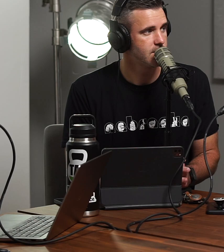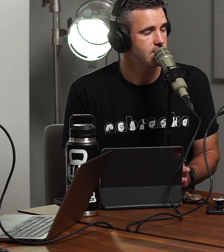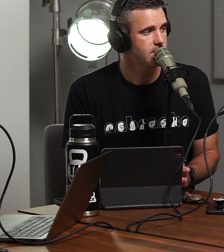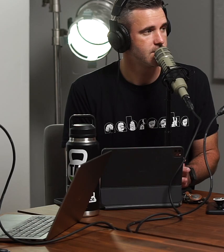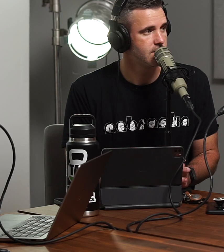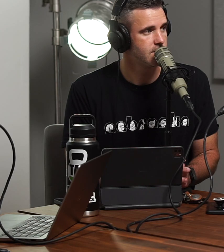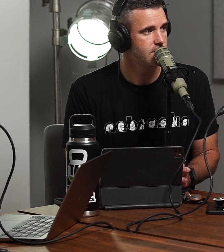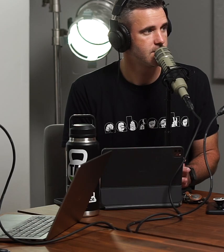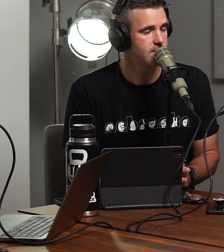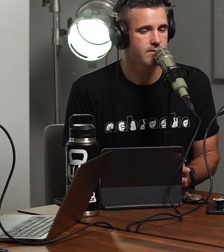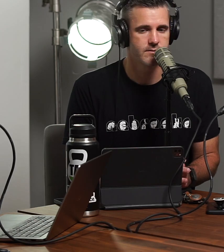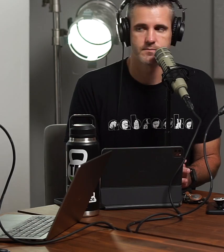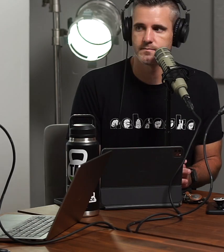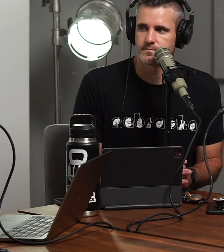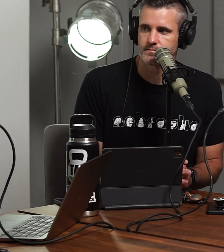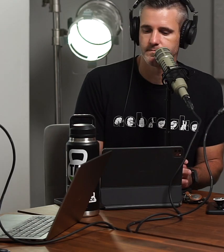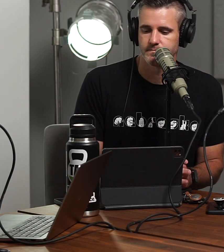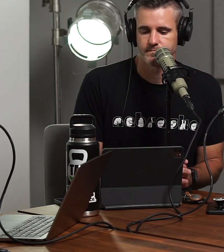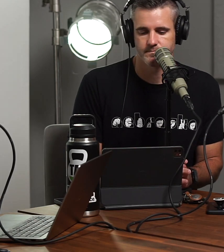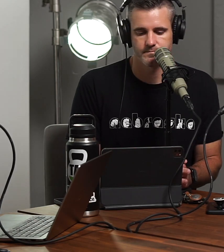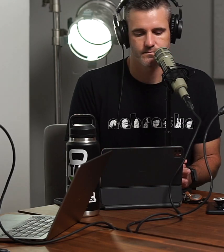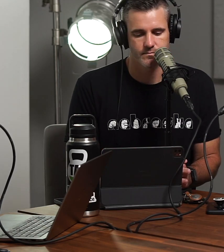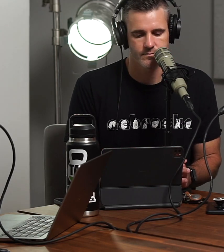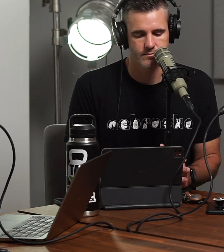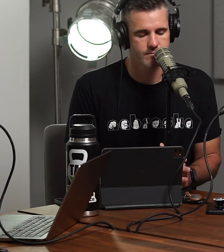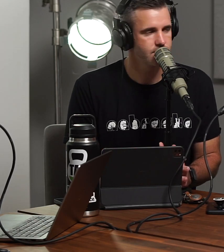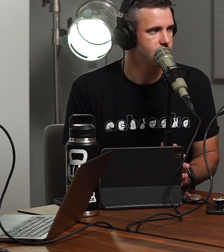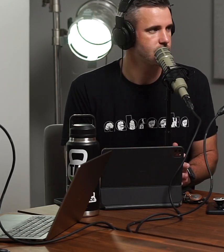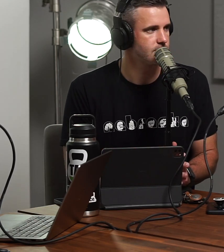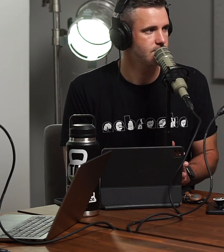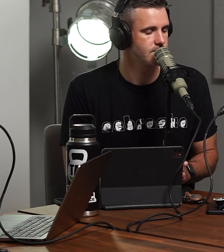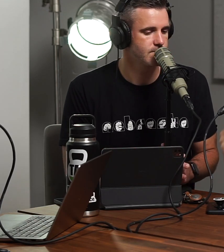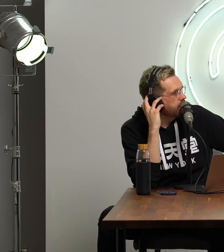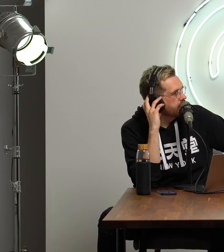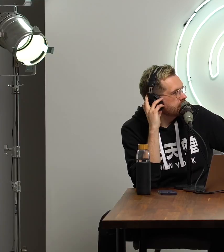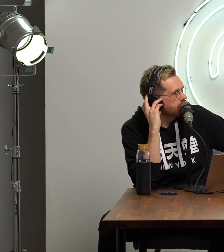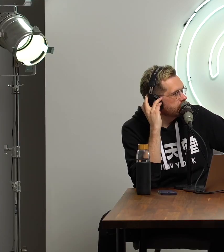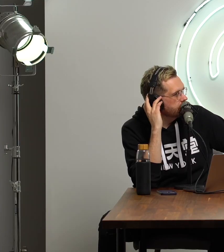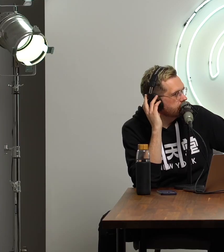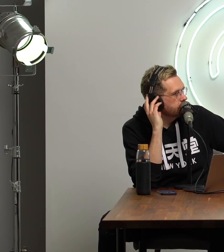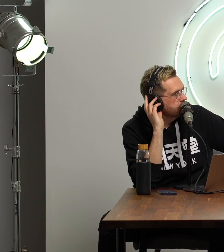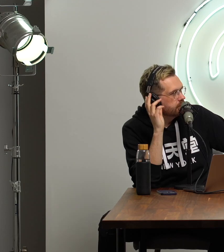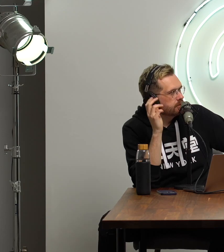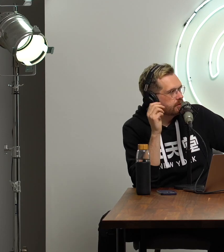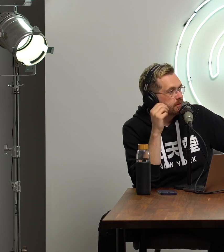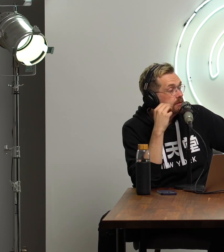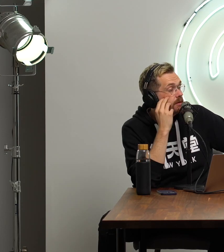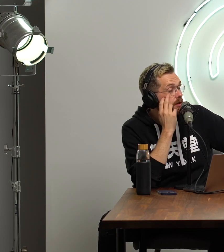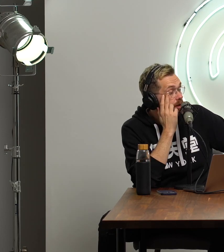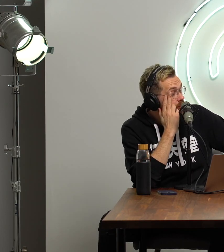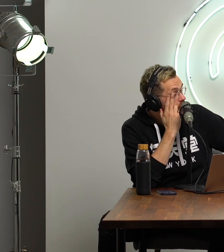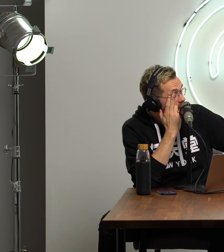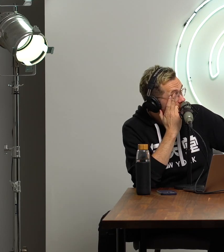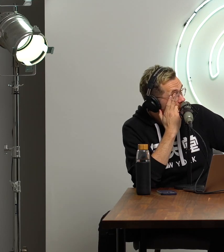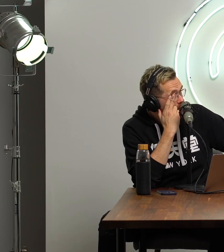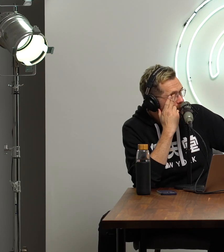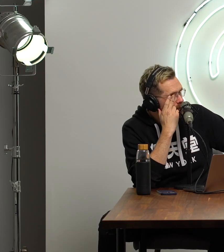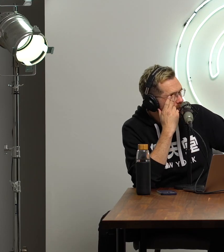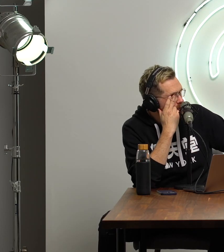that's no carb so it's like it's so so good it's really big mac salad i even i made it last night i almost said adkins but